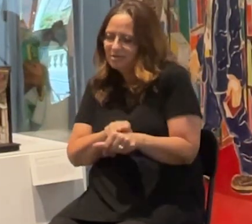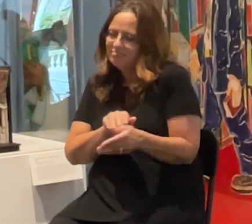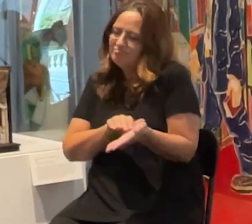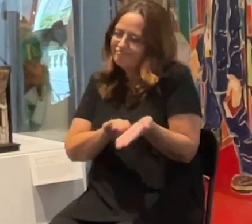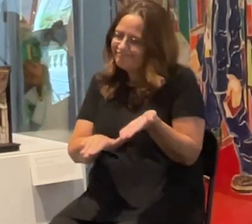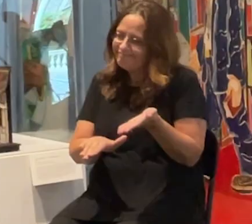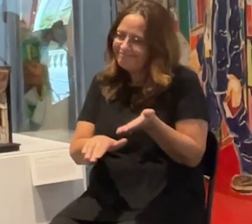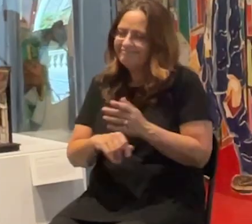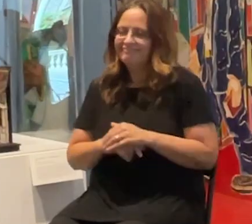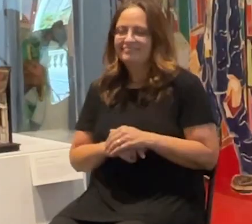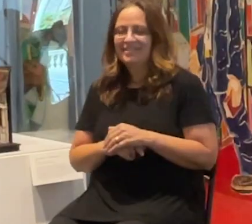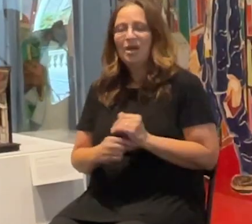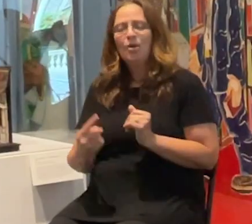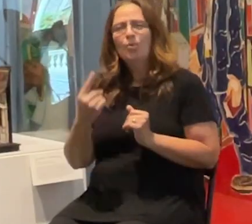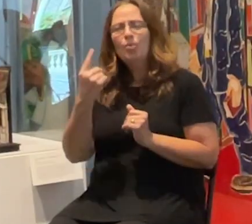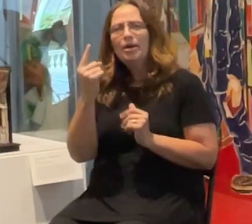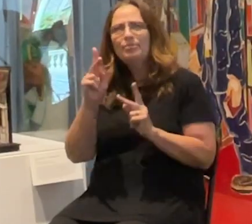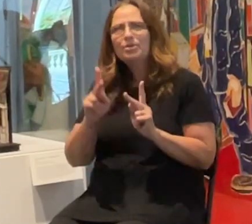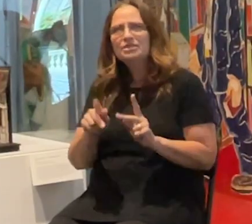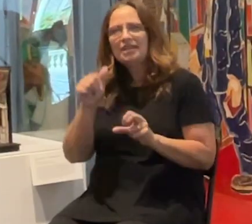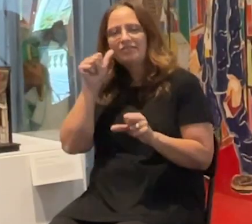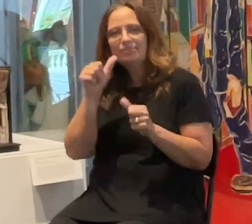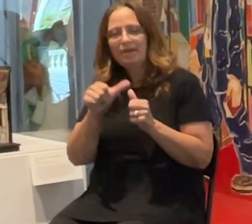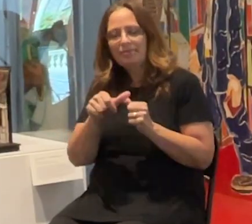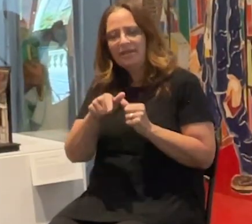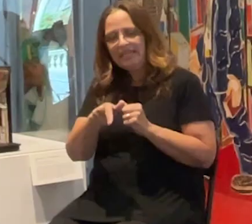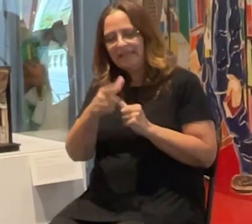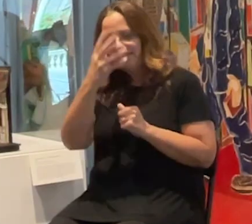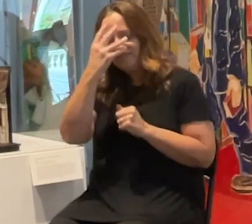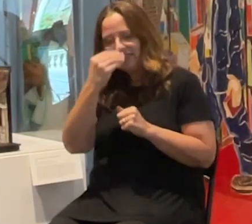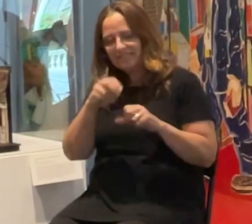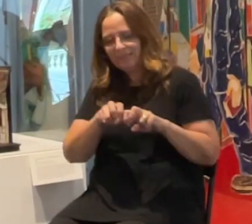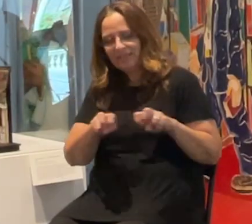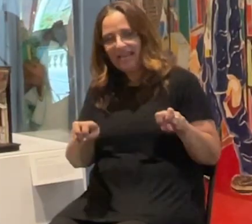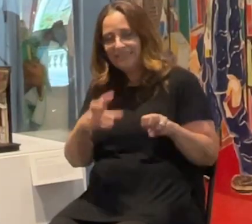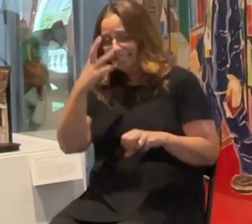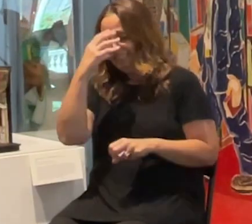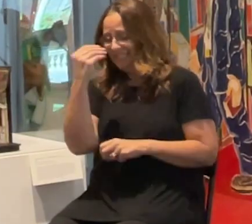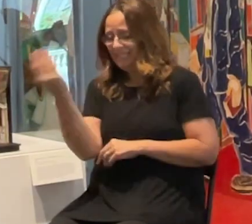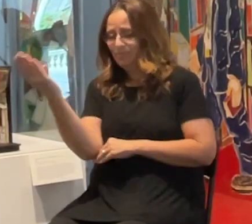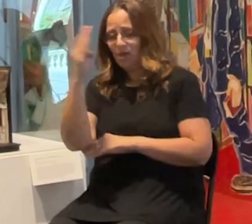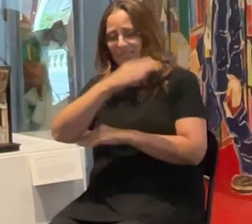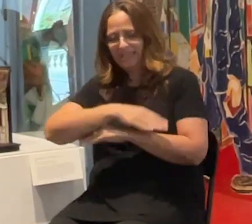And one of them, I remember, he just fell asleep on the couch and slept through the whole day.